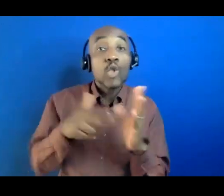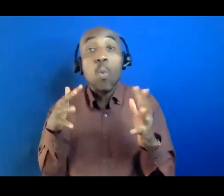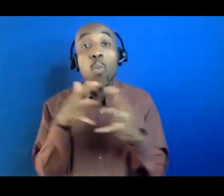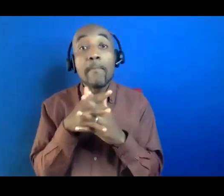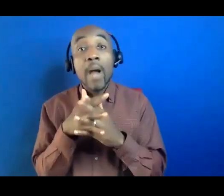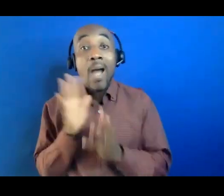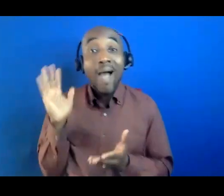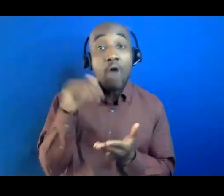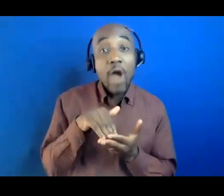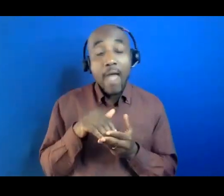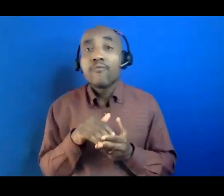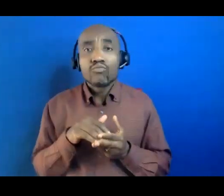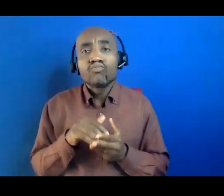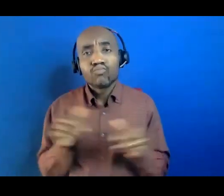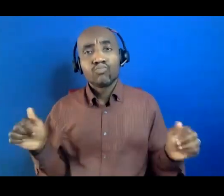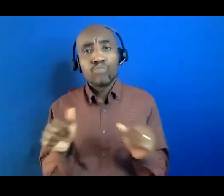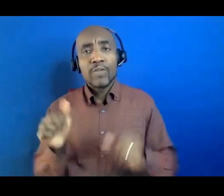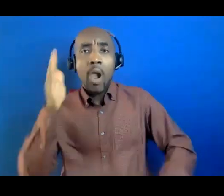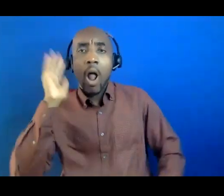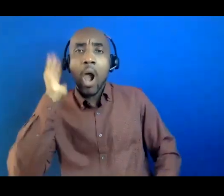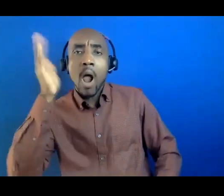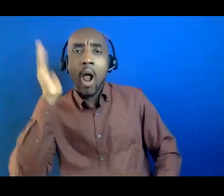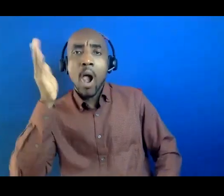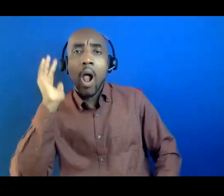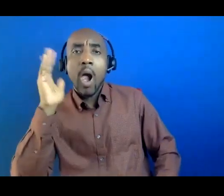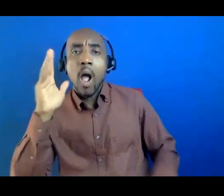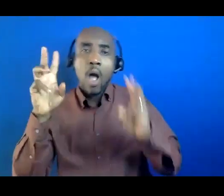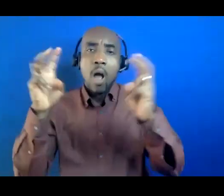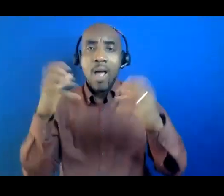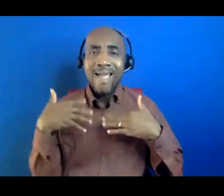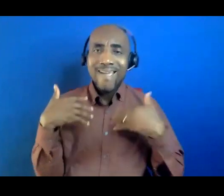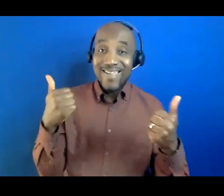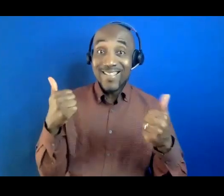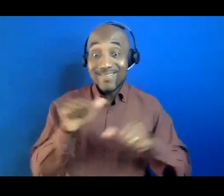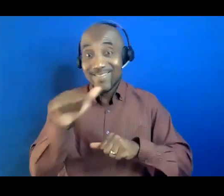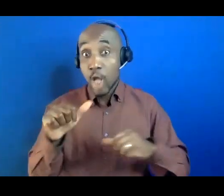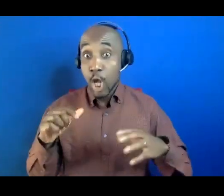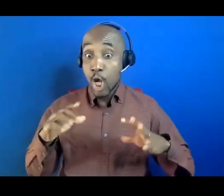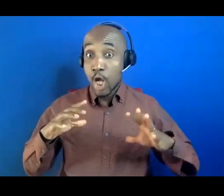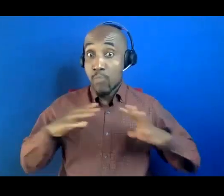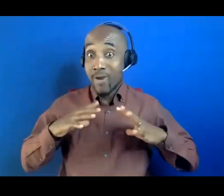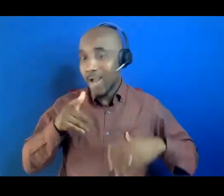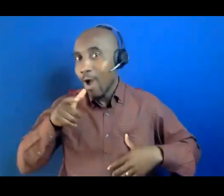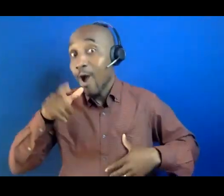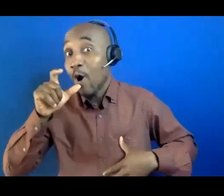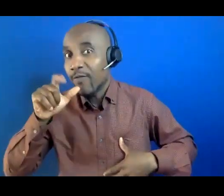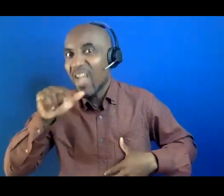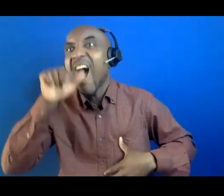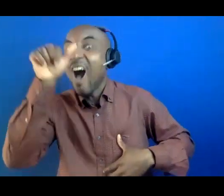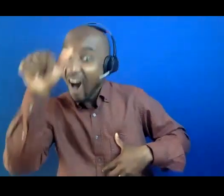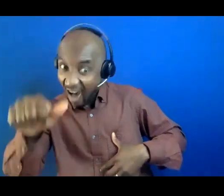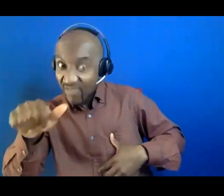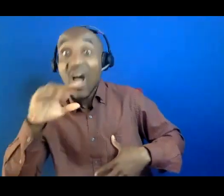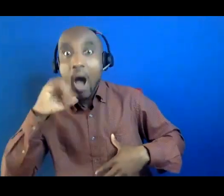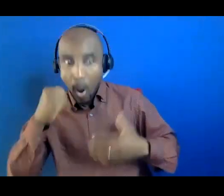he did a short talk on healing, and then there was a coffee break, and he said, "And after the coffee break, I'm going to do some